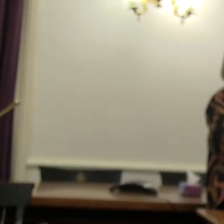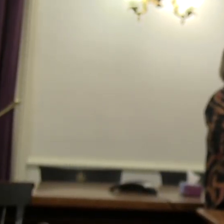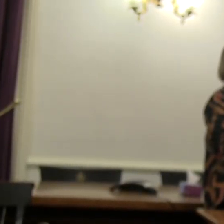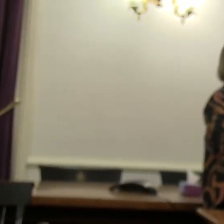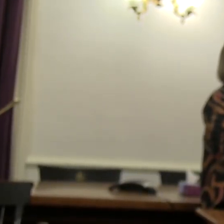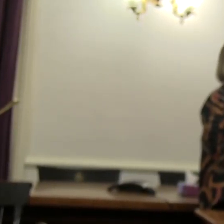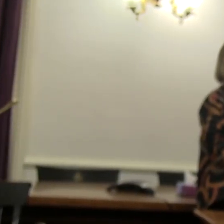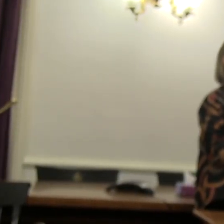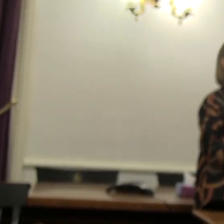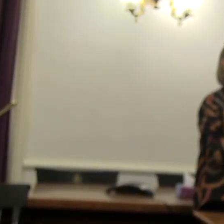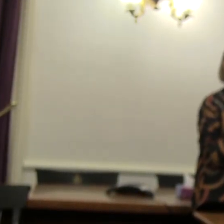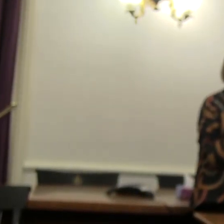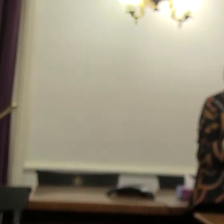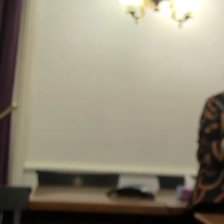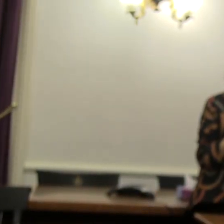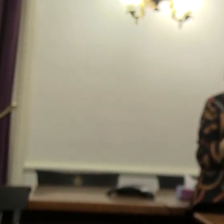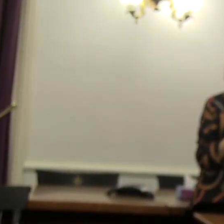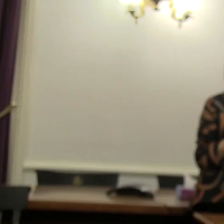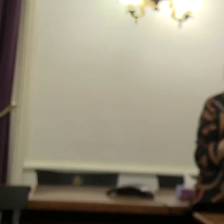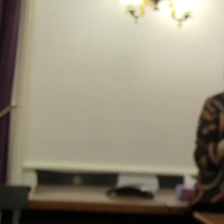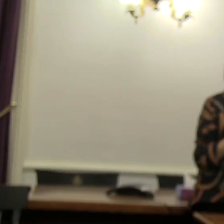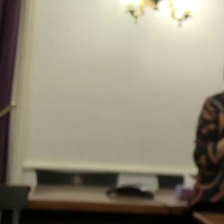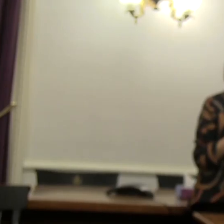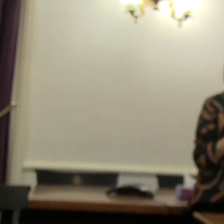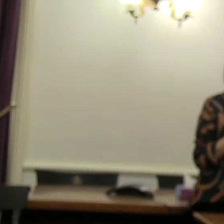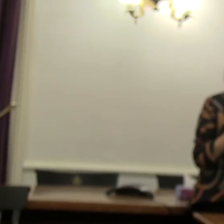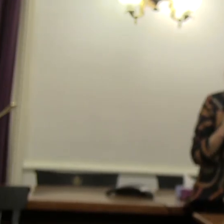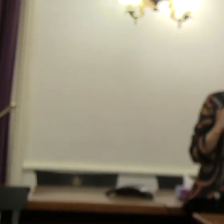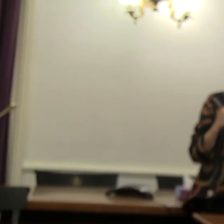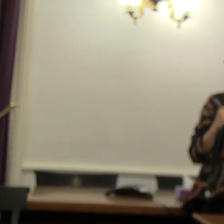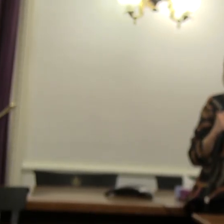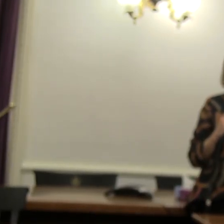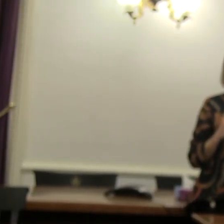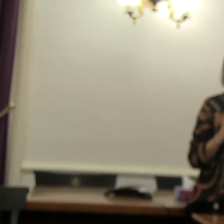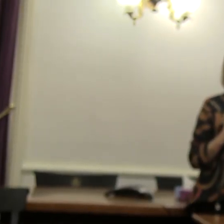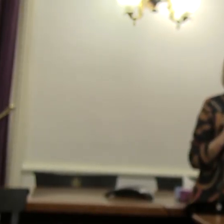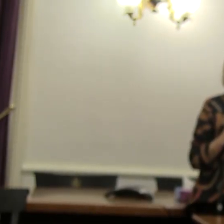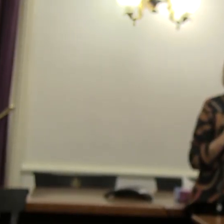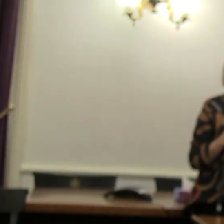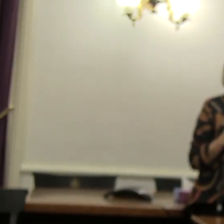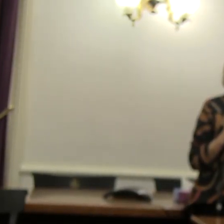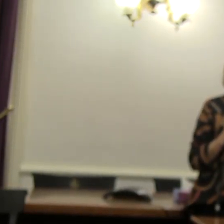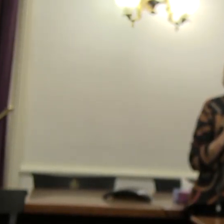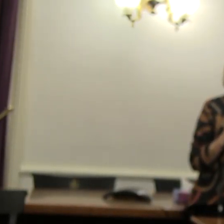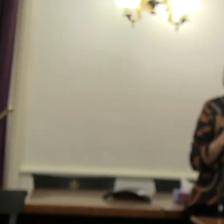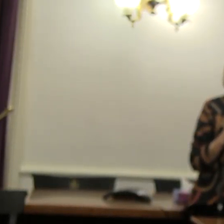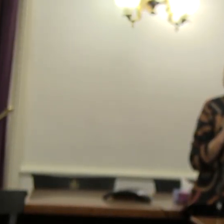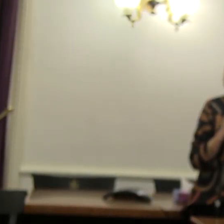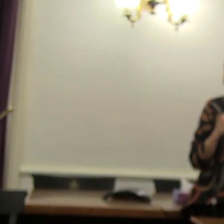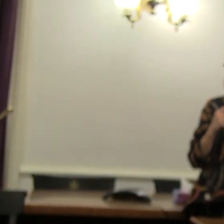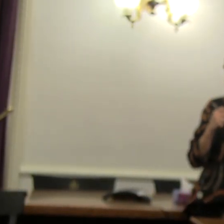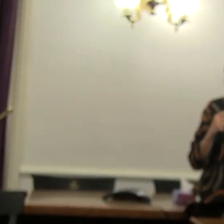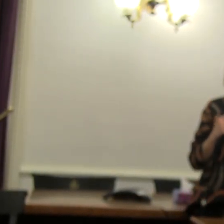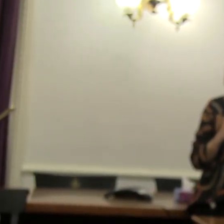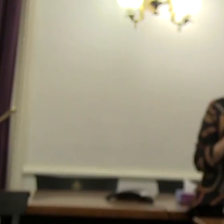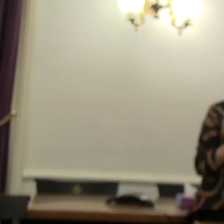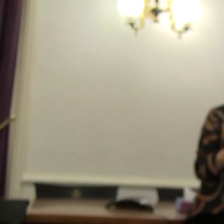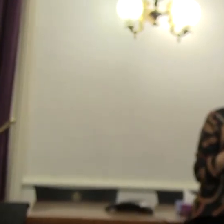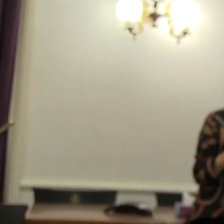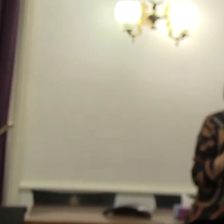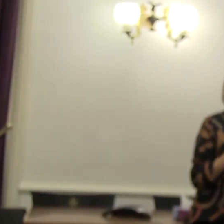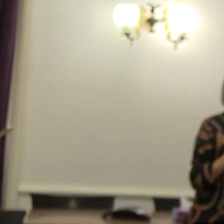coalition's alert list, please give your current email when you sign in. I also heard from our Lieutenant Governor that he would like